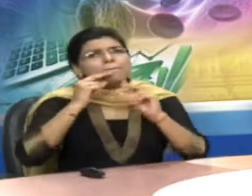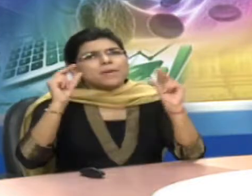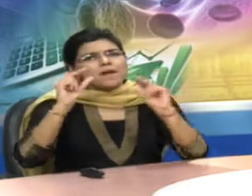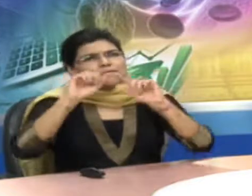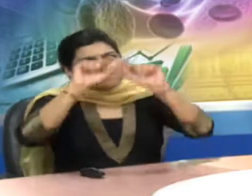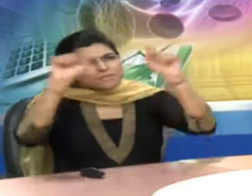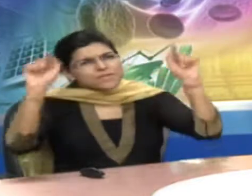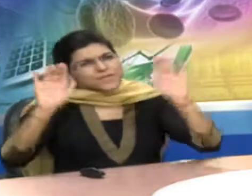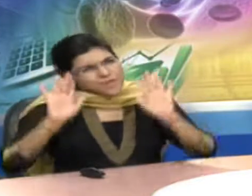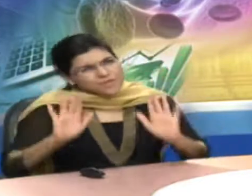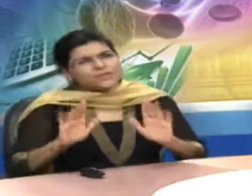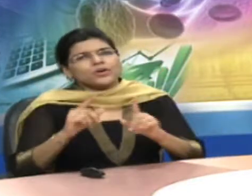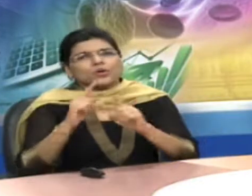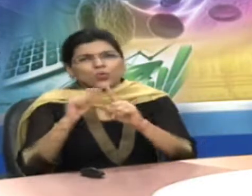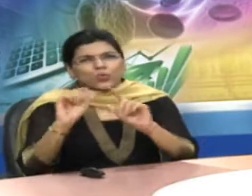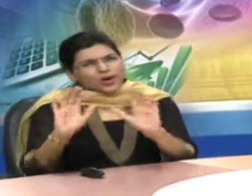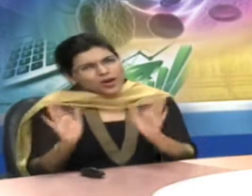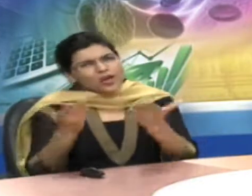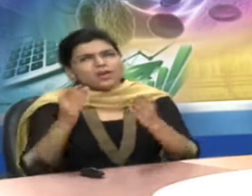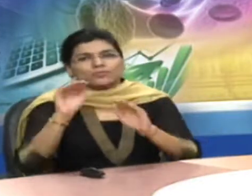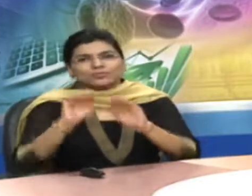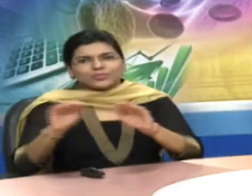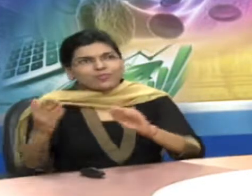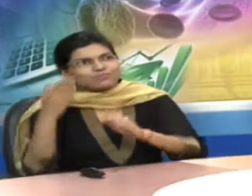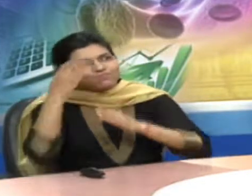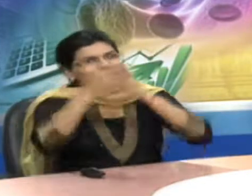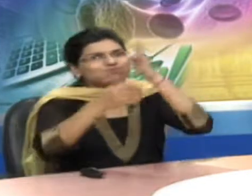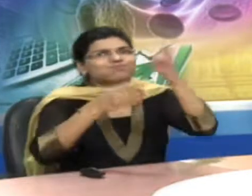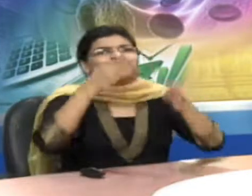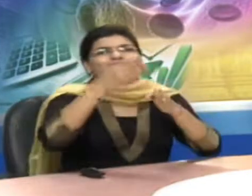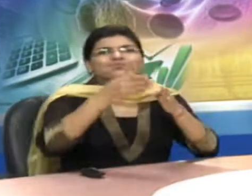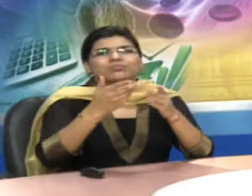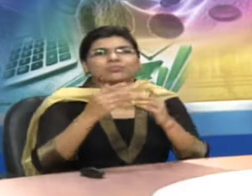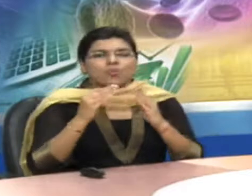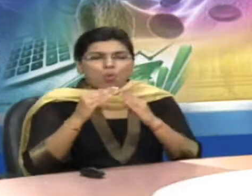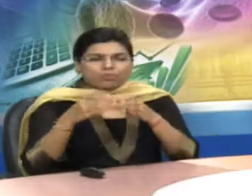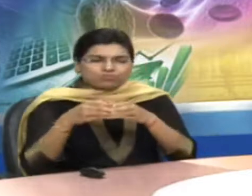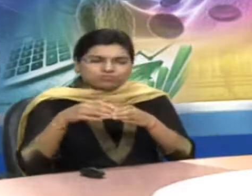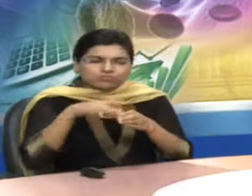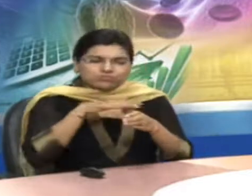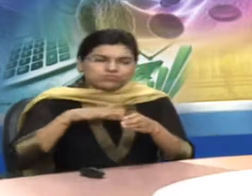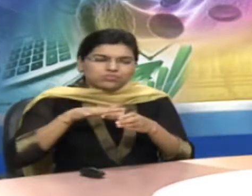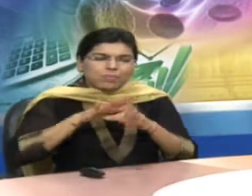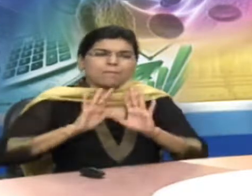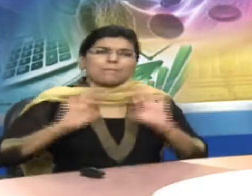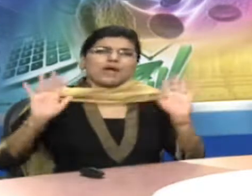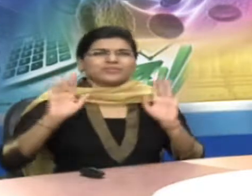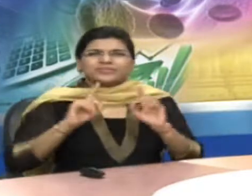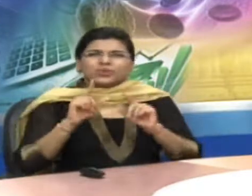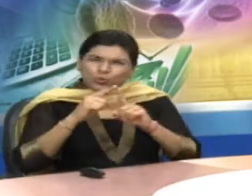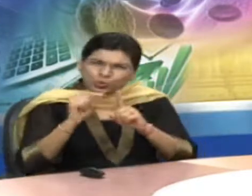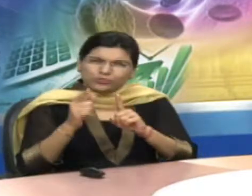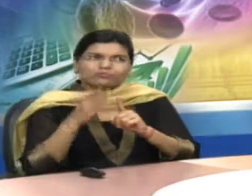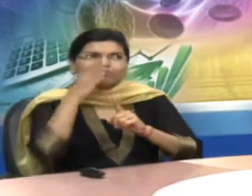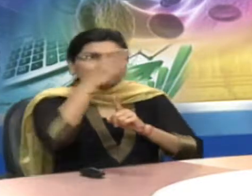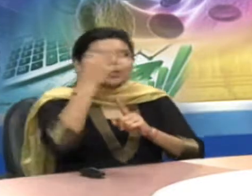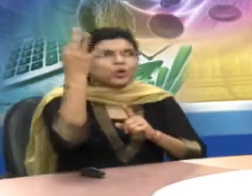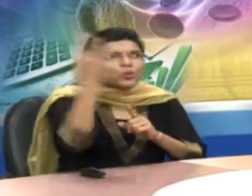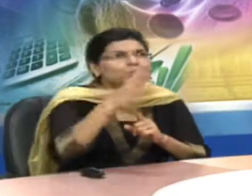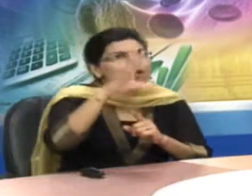is a place where there is snowfall. So you all can go and enjoy the place. It's a small